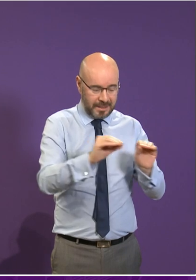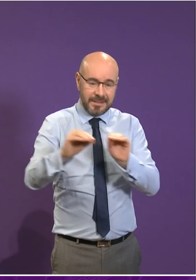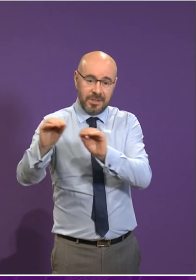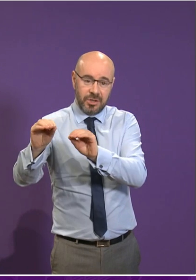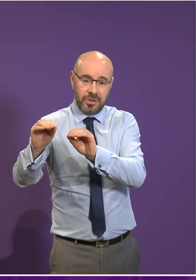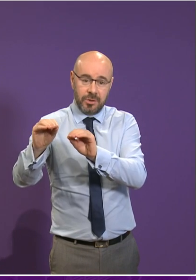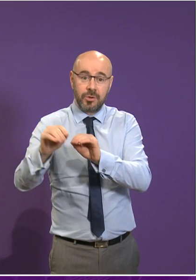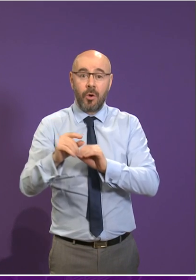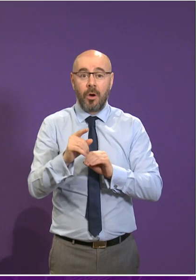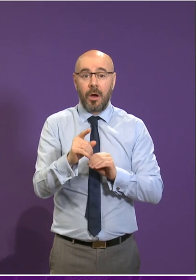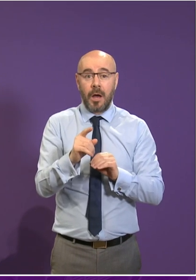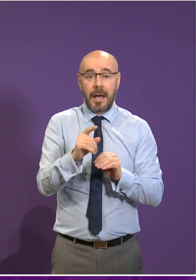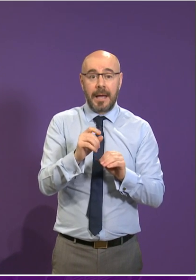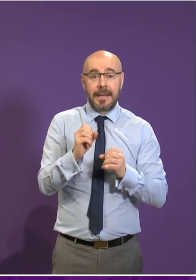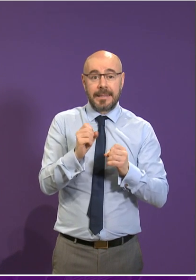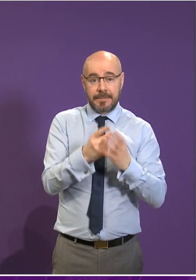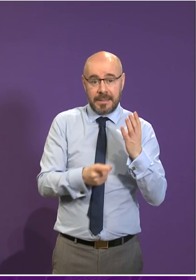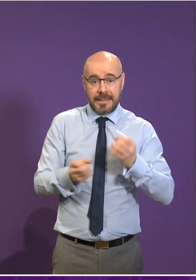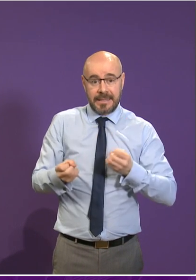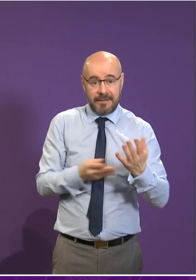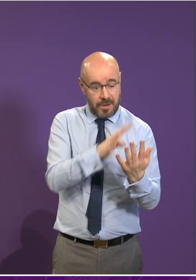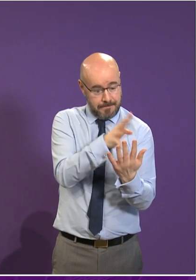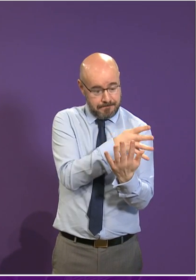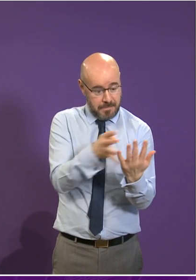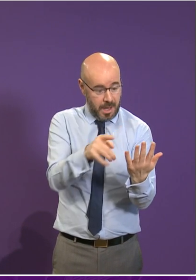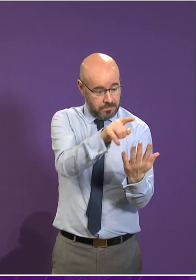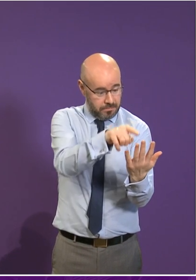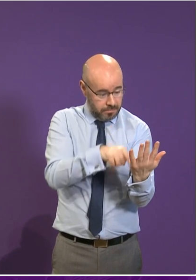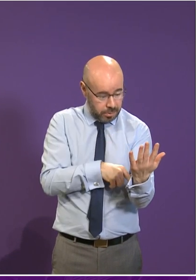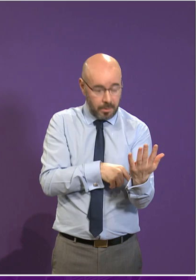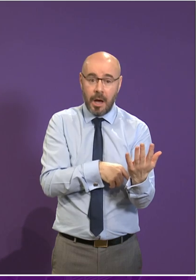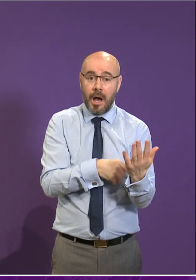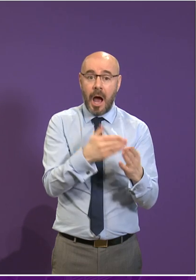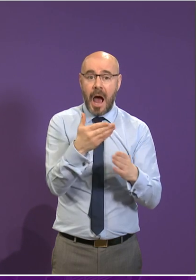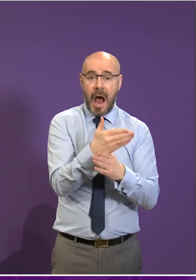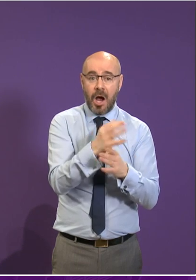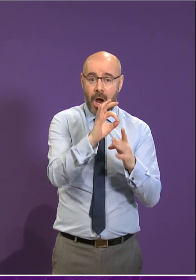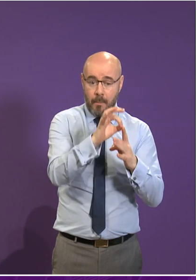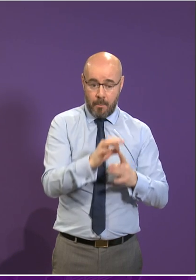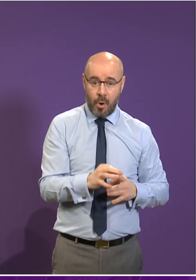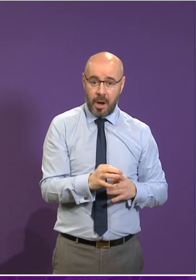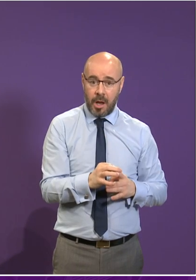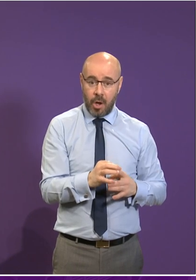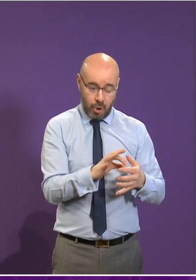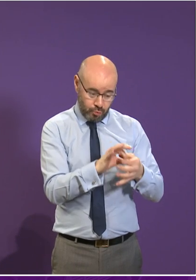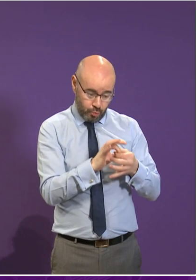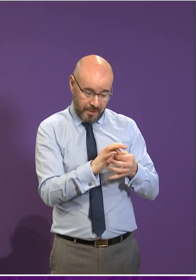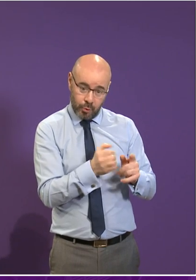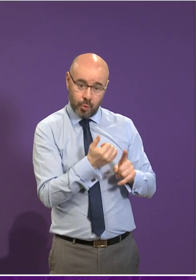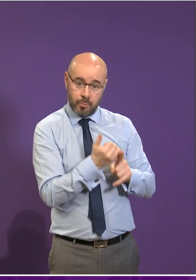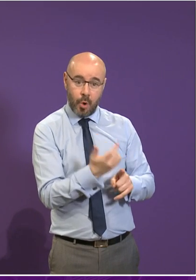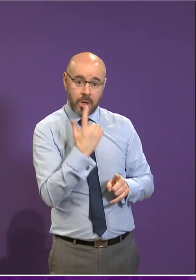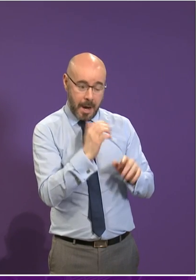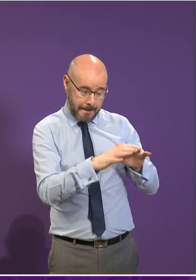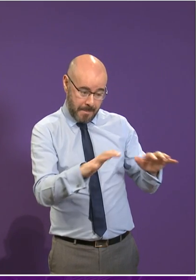you know, many actions in the Disability Delivery Plan that are, you know, indirectly or directly relevant to supporting young people to